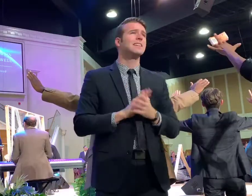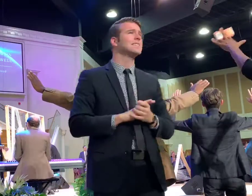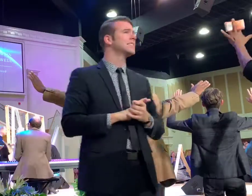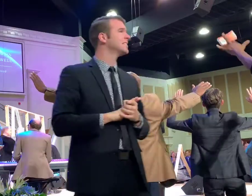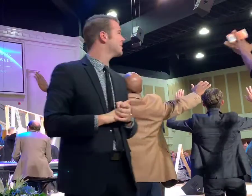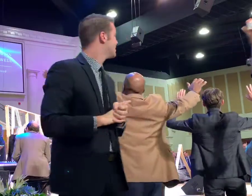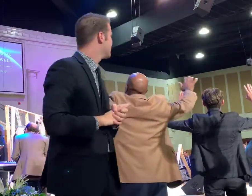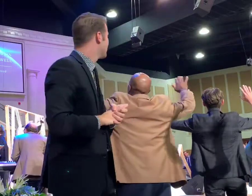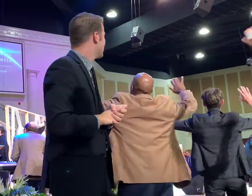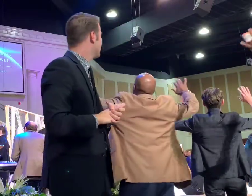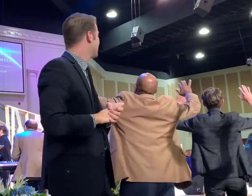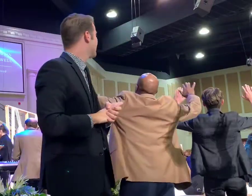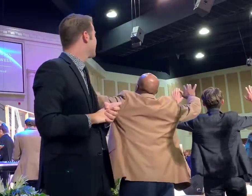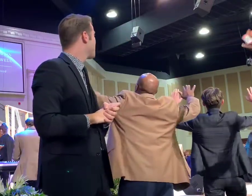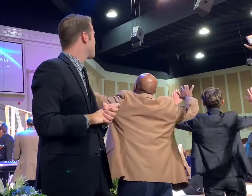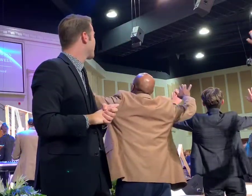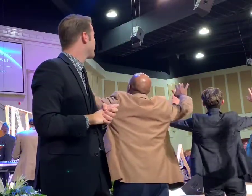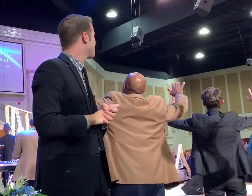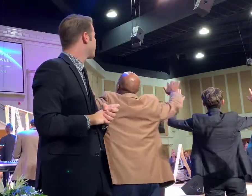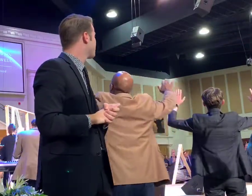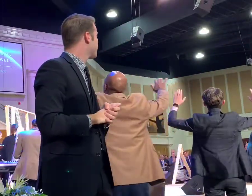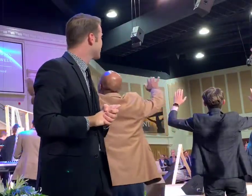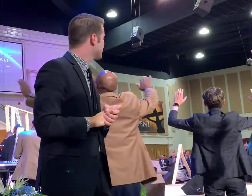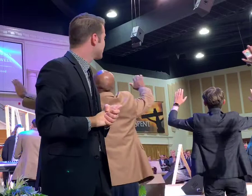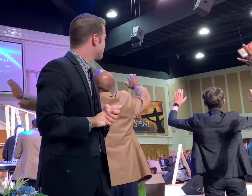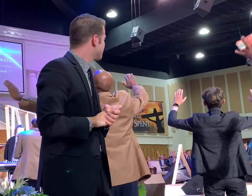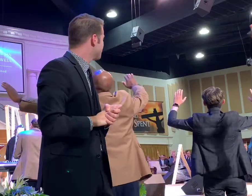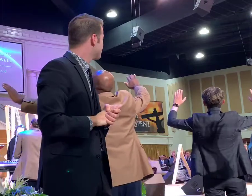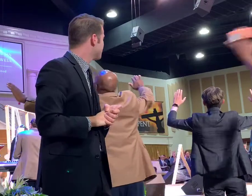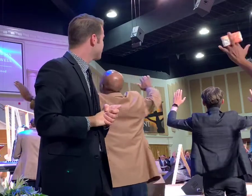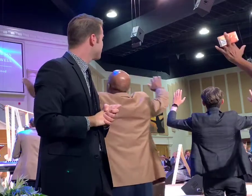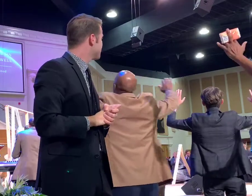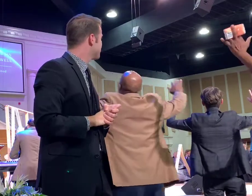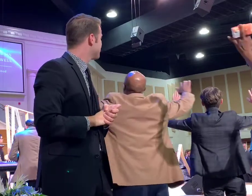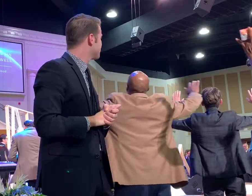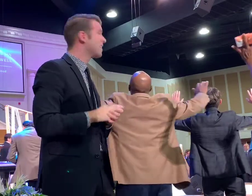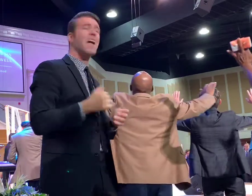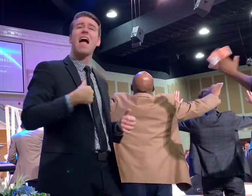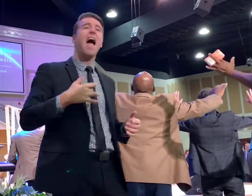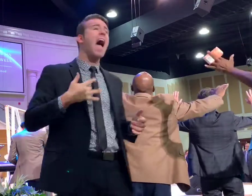pray.